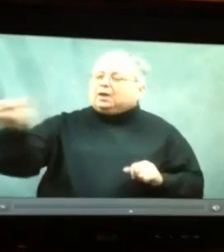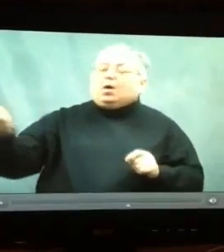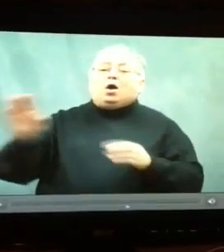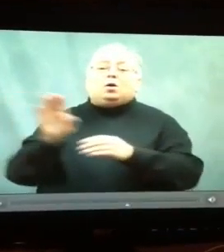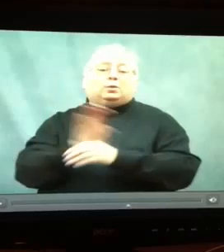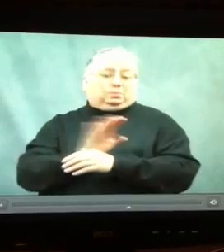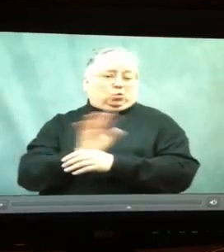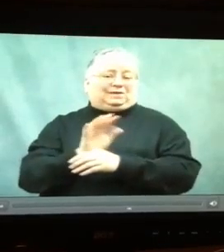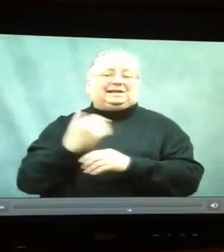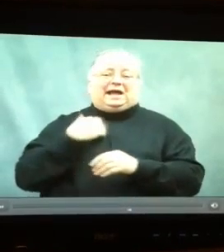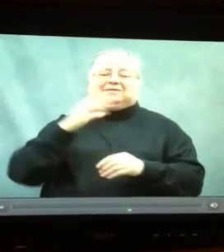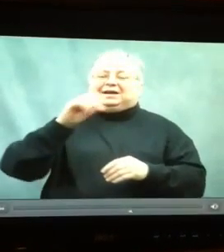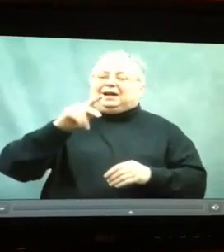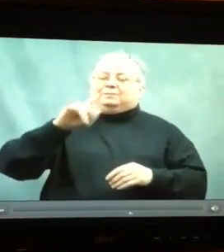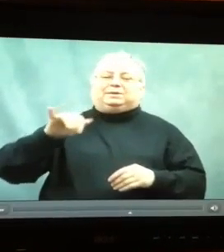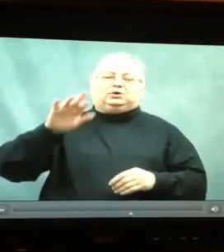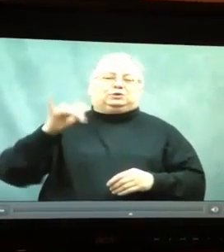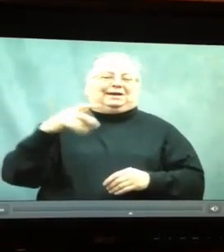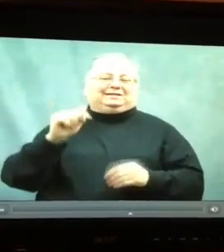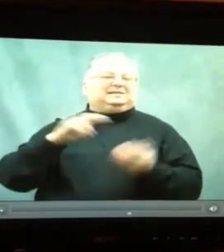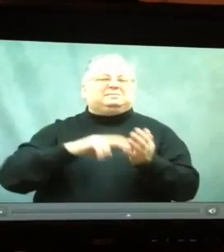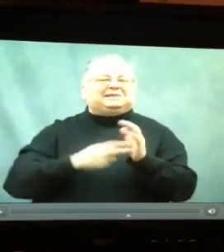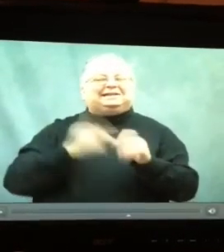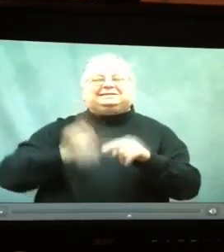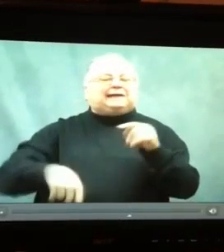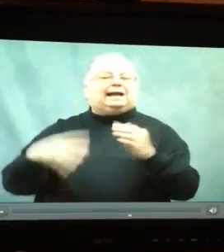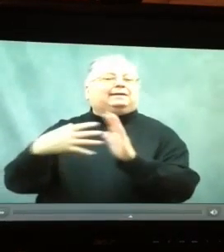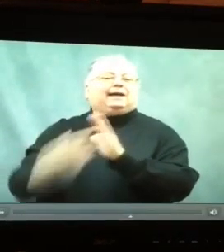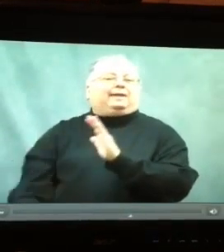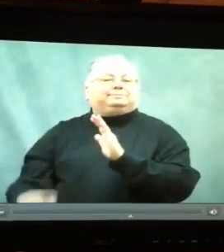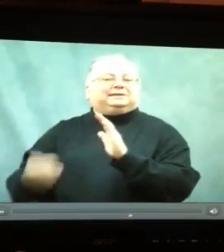So, like for example, the website YouTube